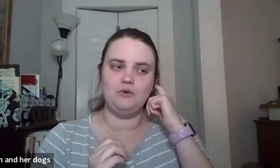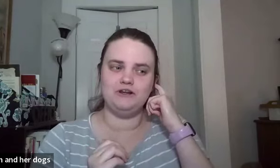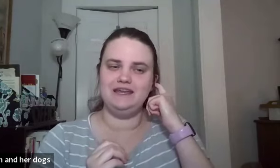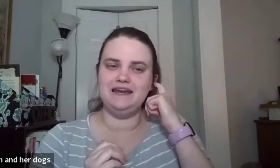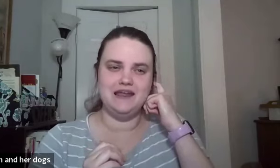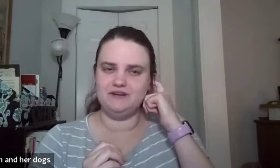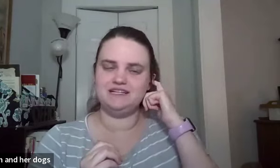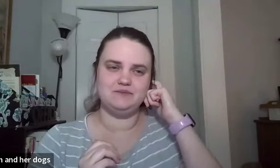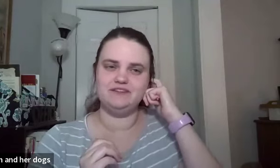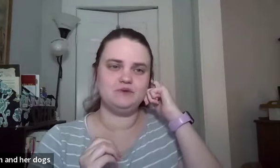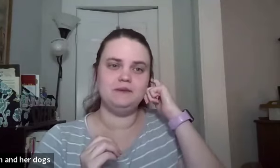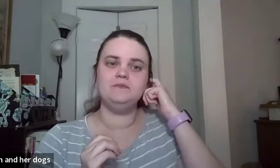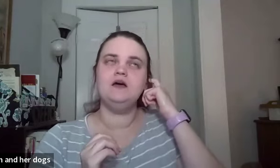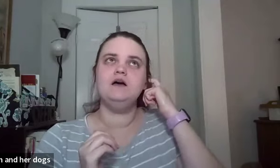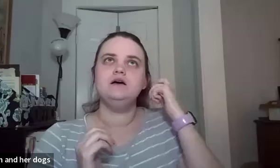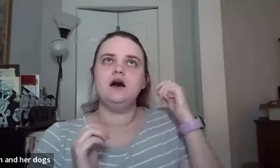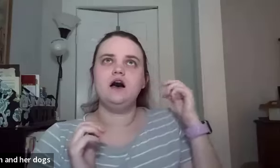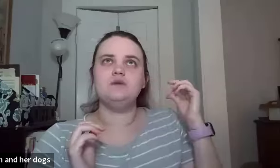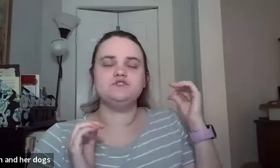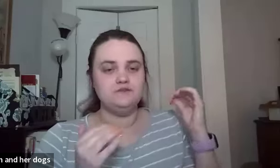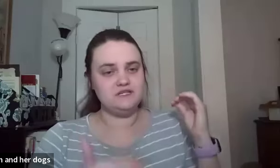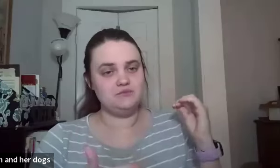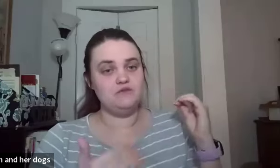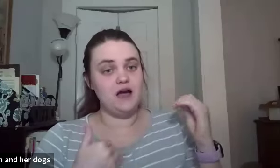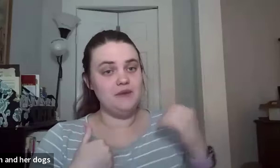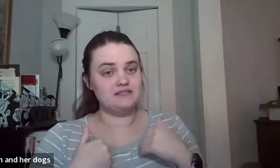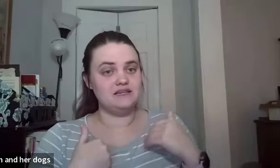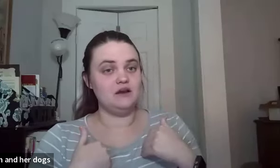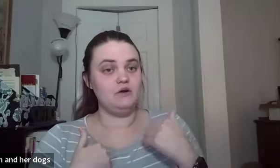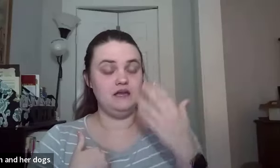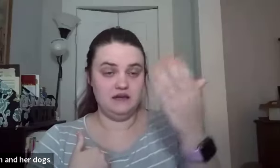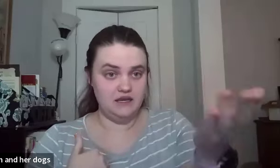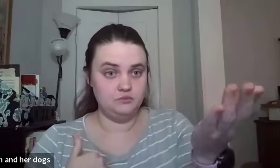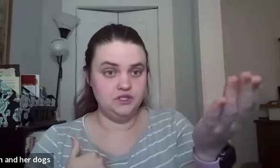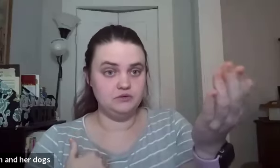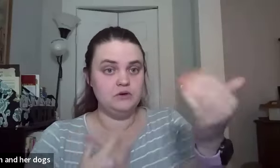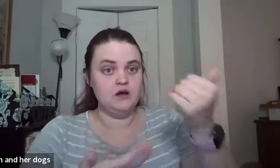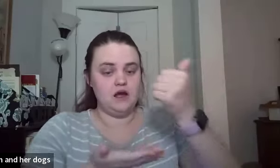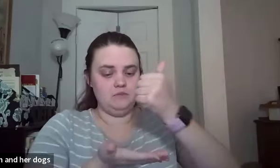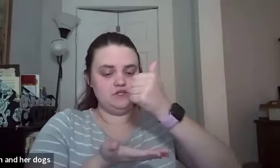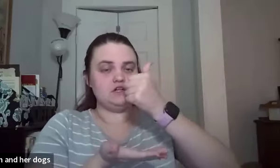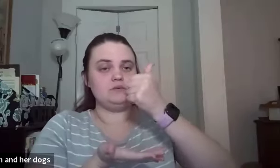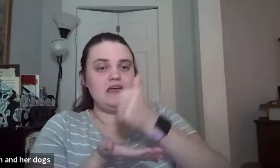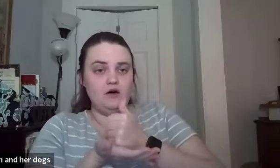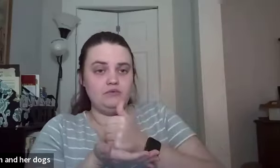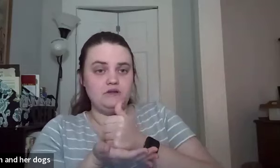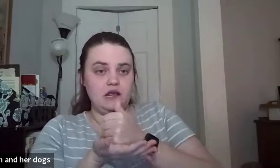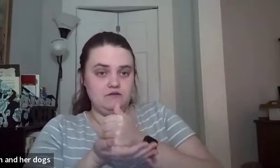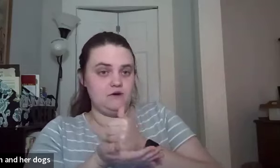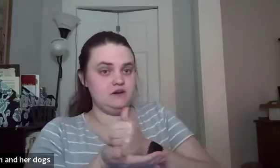word it and I never can explain this right. So for example, if I'm asking, okay, and I help you, I'm going to start with help in front of me,